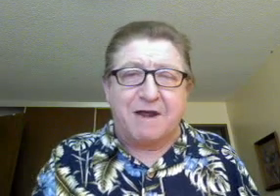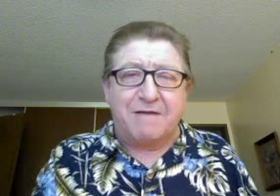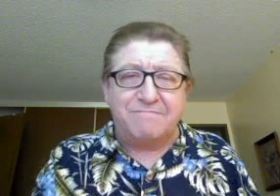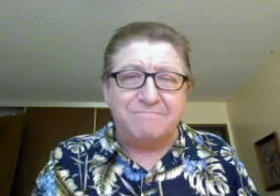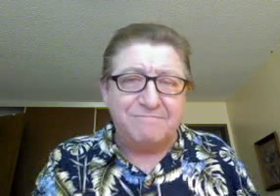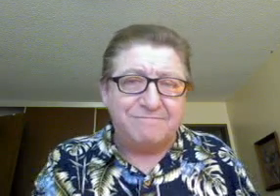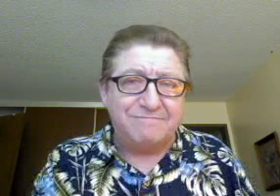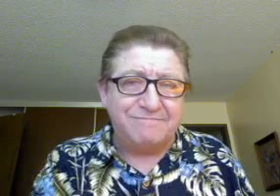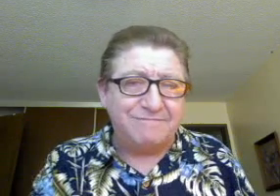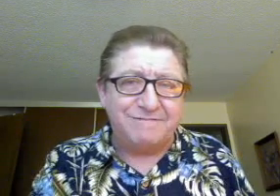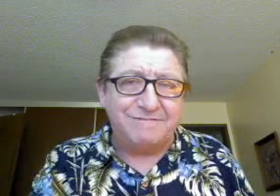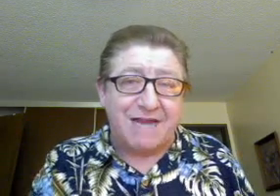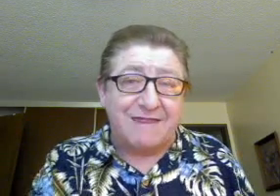him. Nothing.